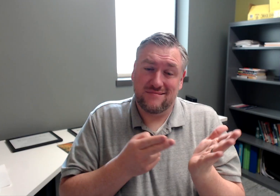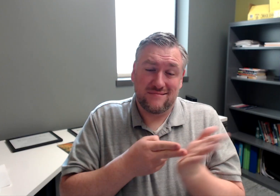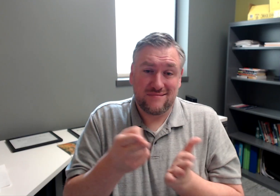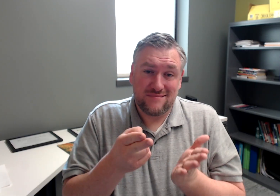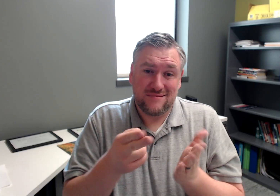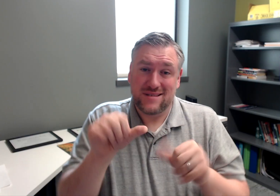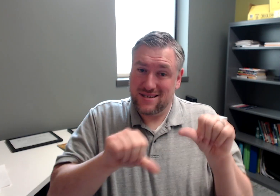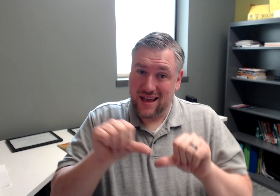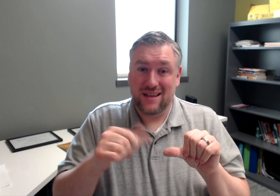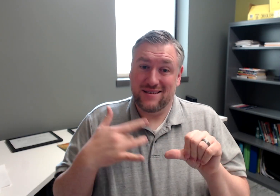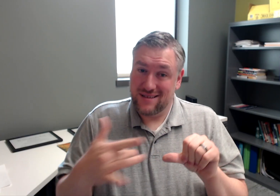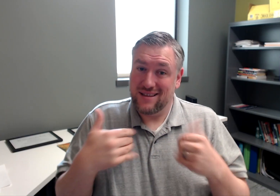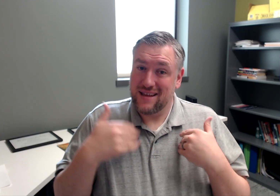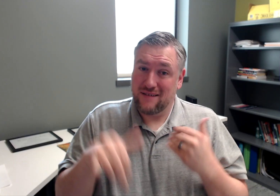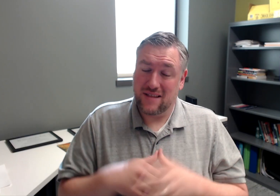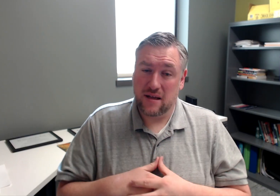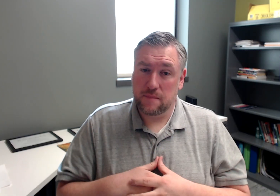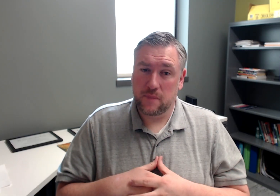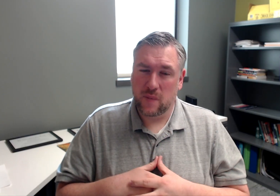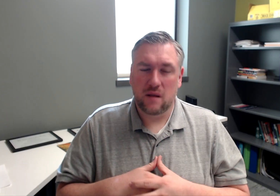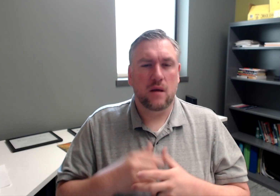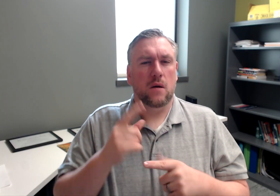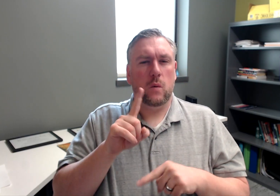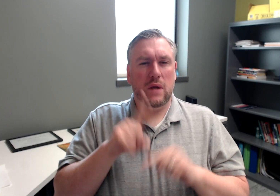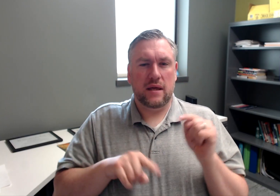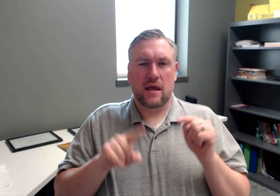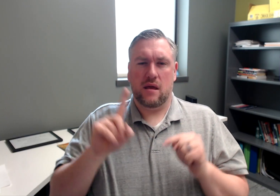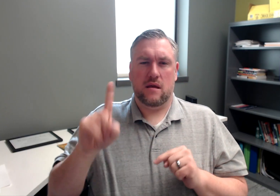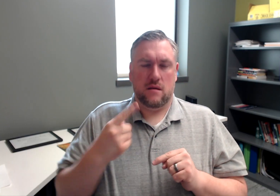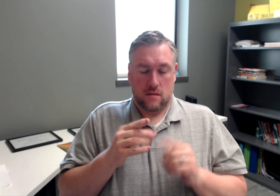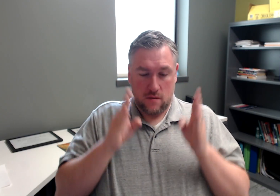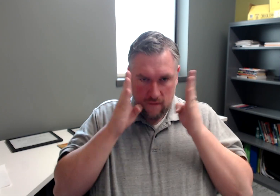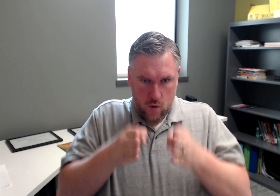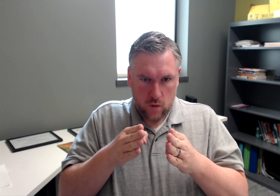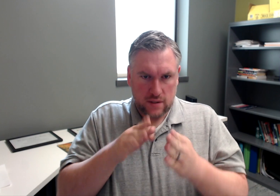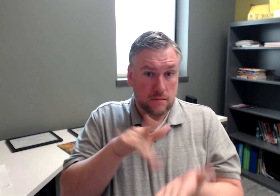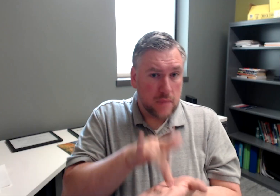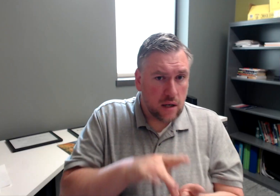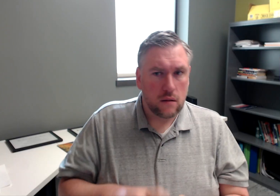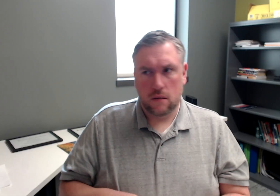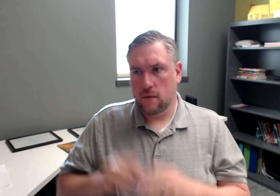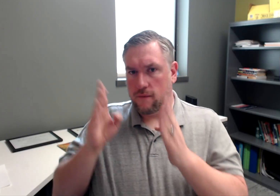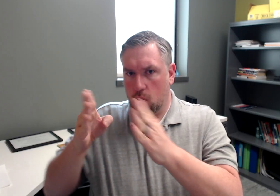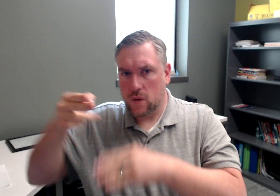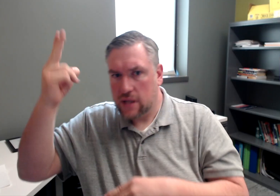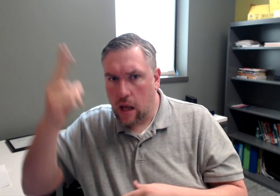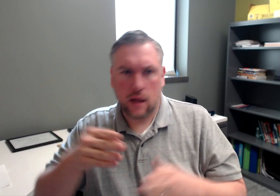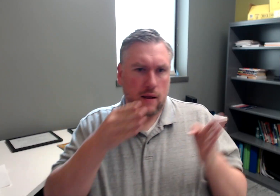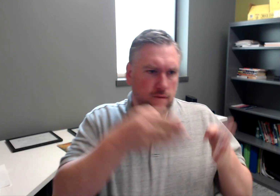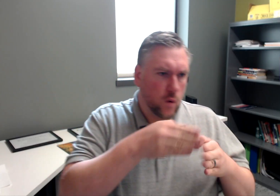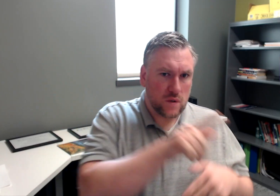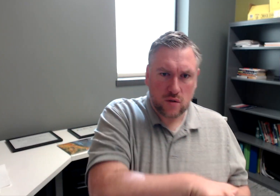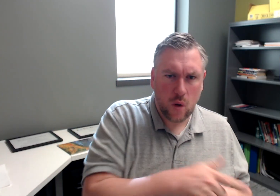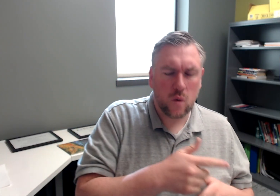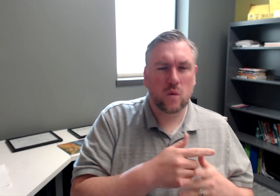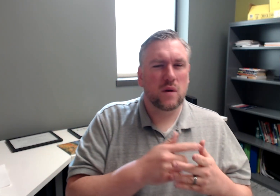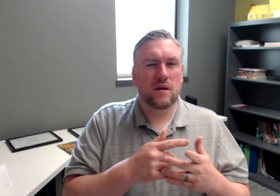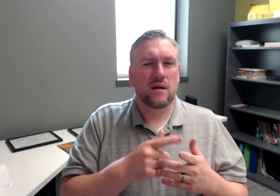It's tough, but it's worth it. And honestly, science sees this all the time. We can't just focus on the middle, or focus on the high students, or focus on the